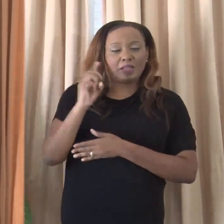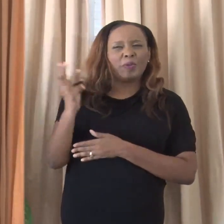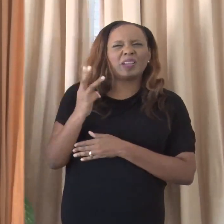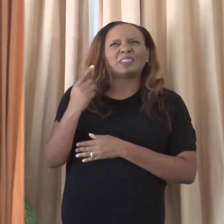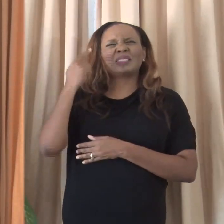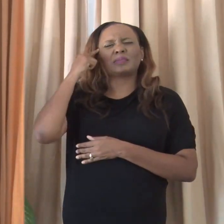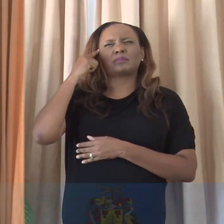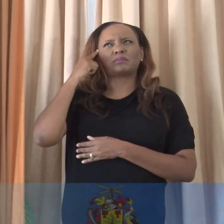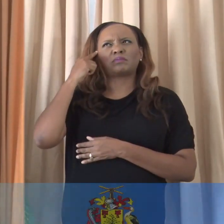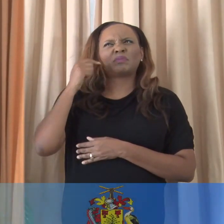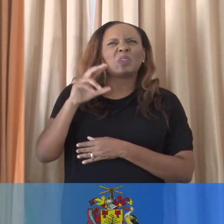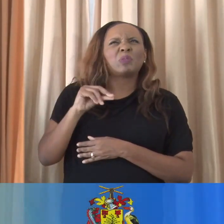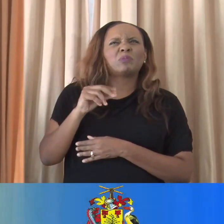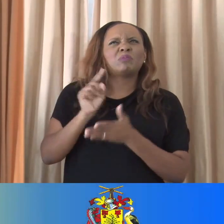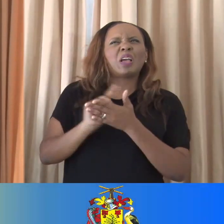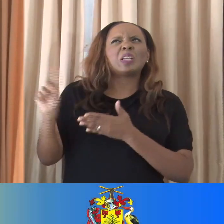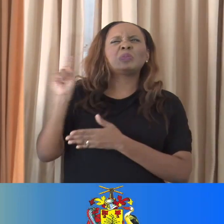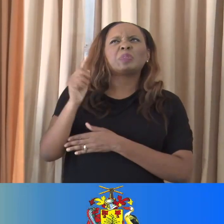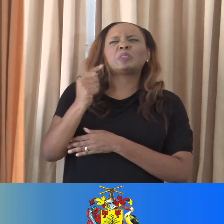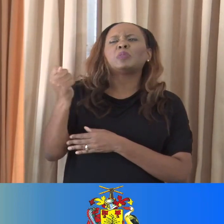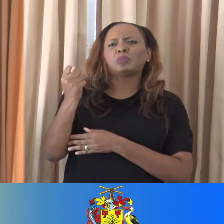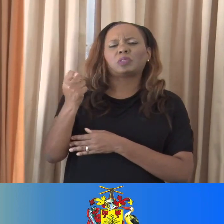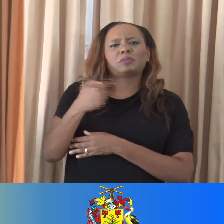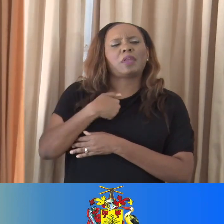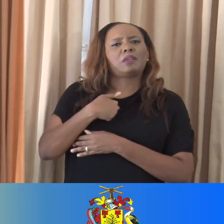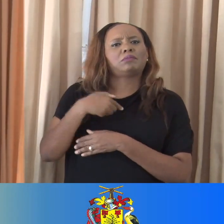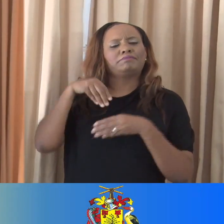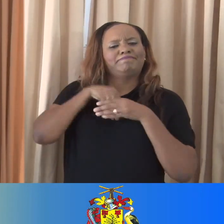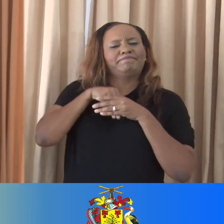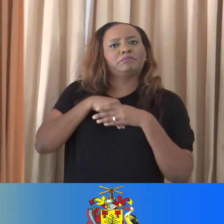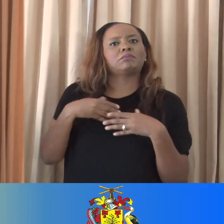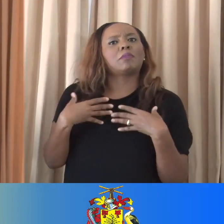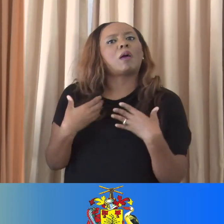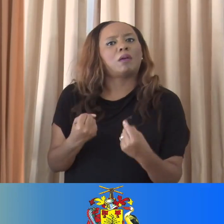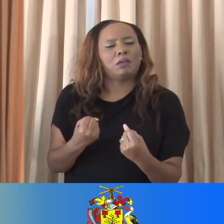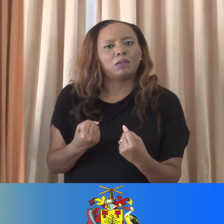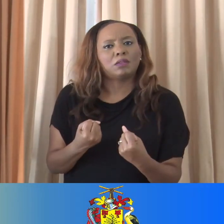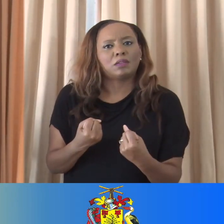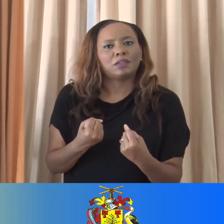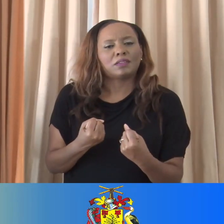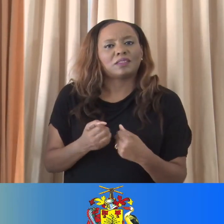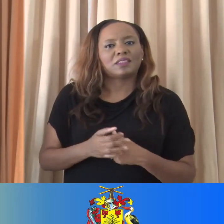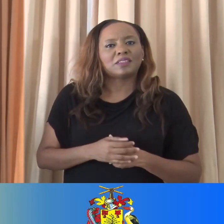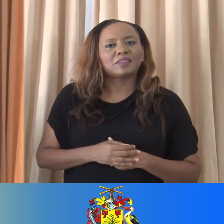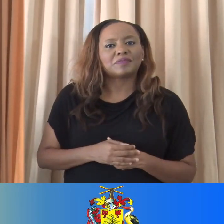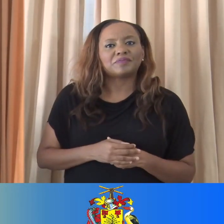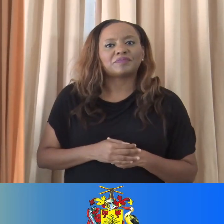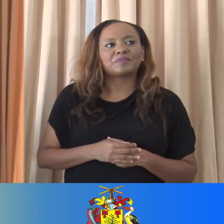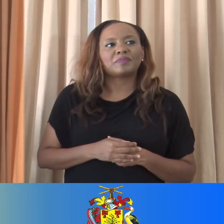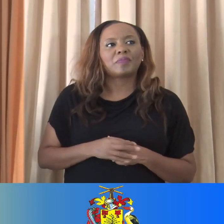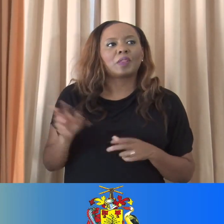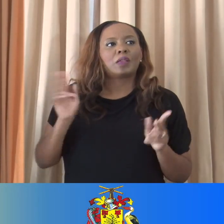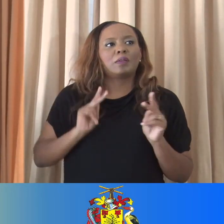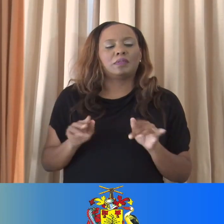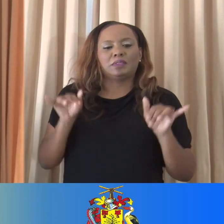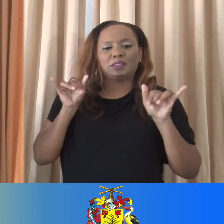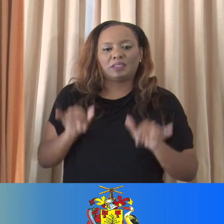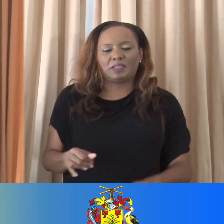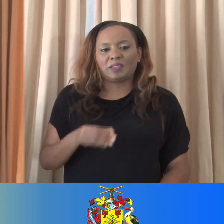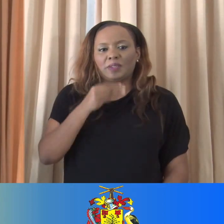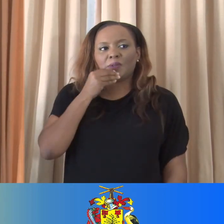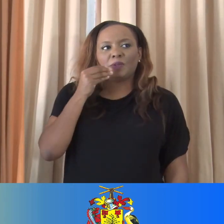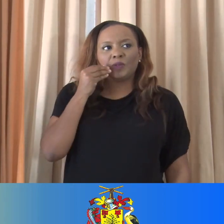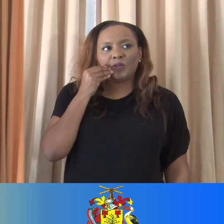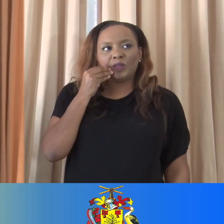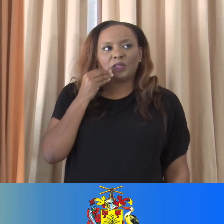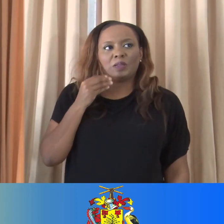Tuesday, I felt confident then that the idea of staycations was something that we